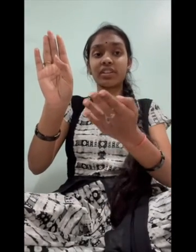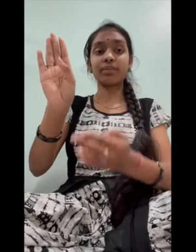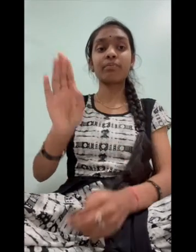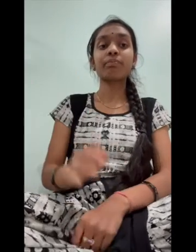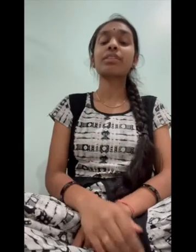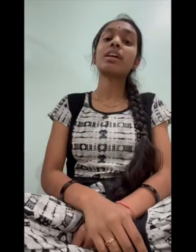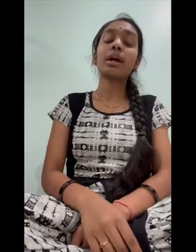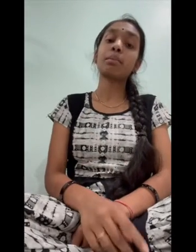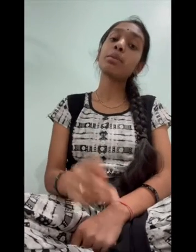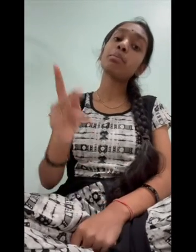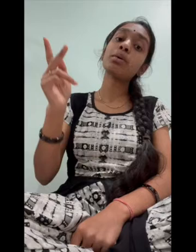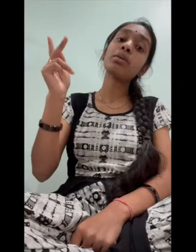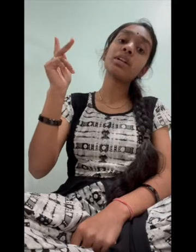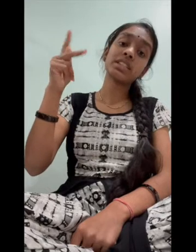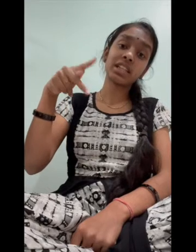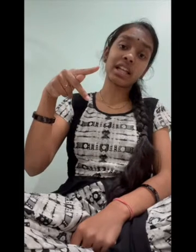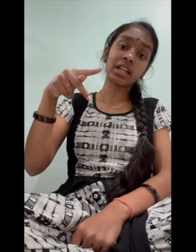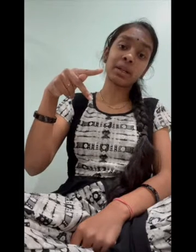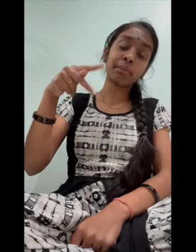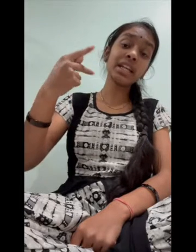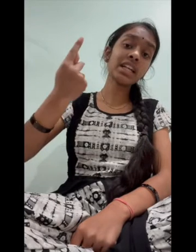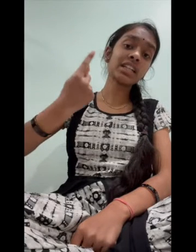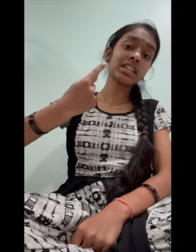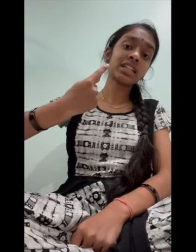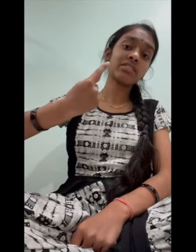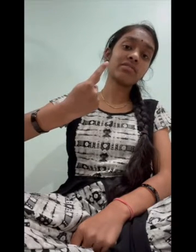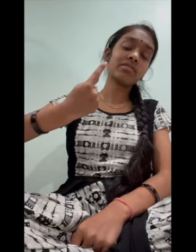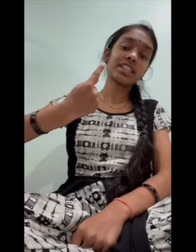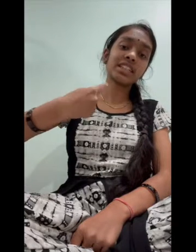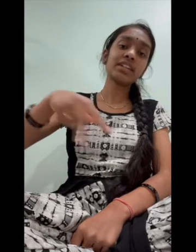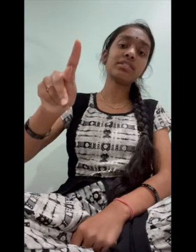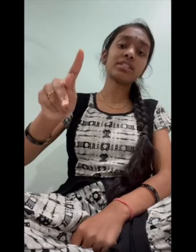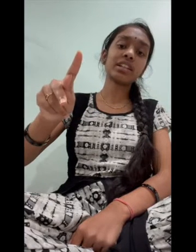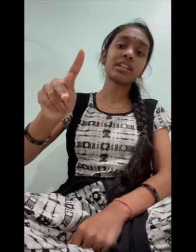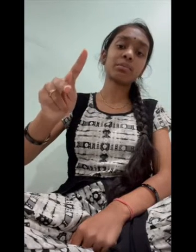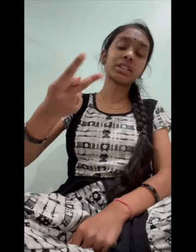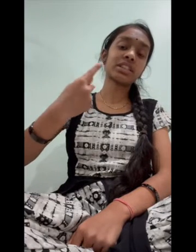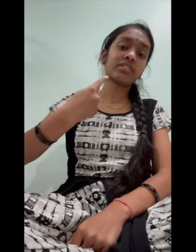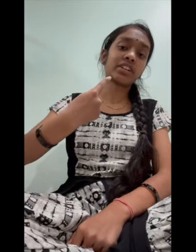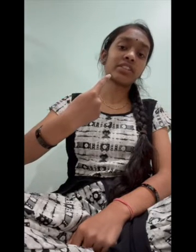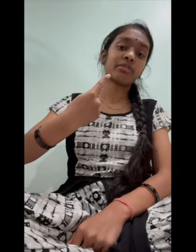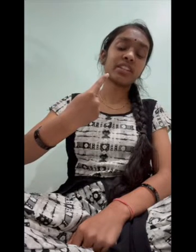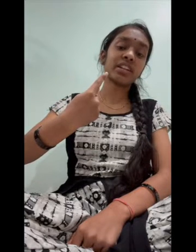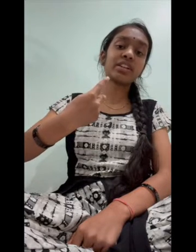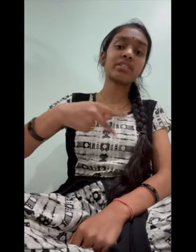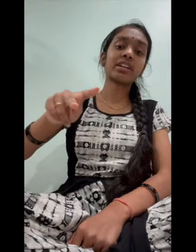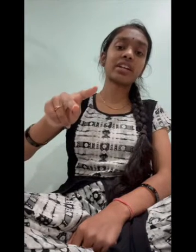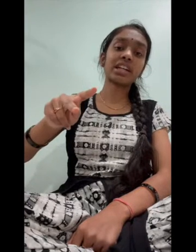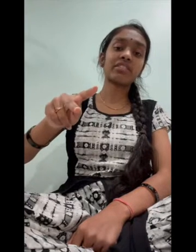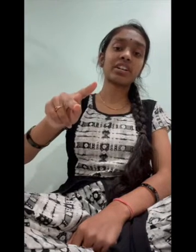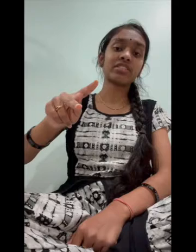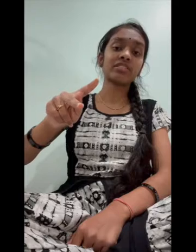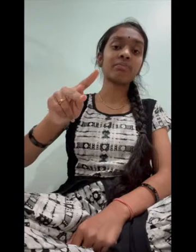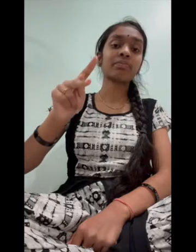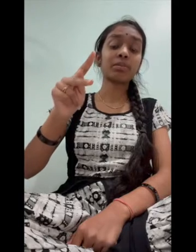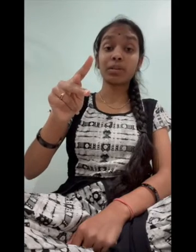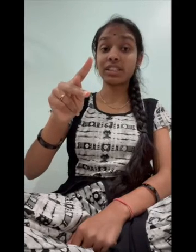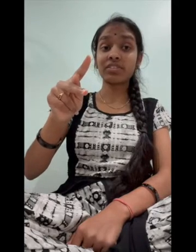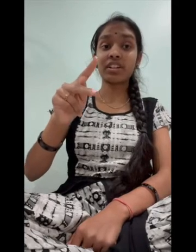you. And purple is the letter P, facing you and then the person in front of you. Facing you and in front of the person in front of